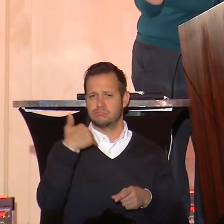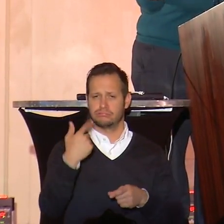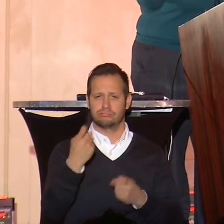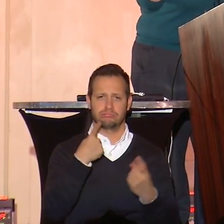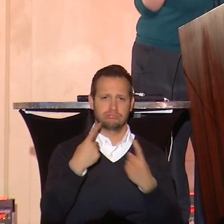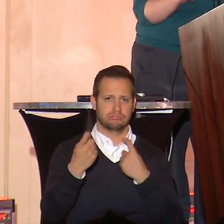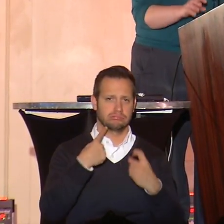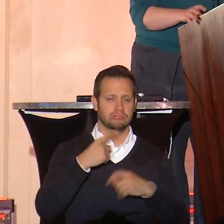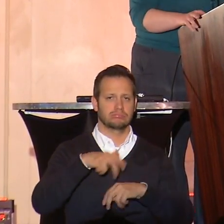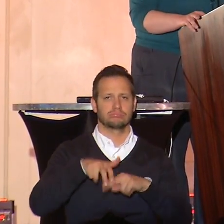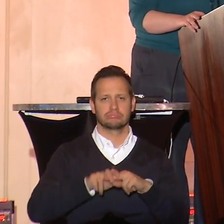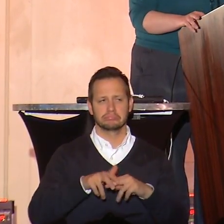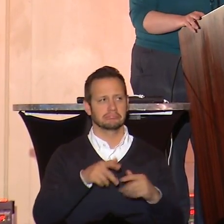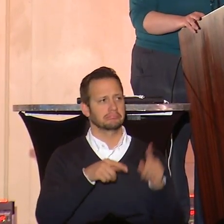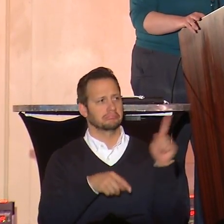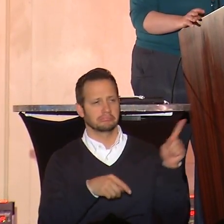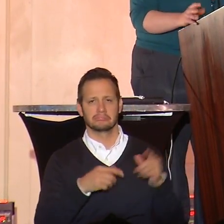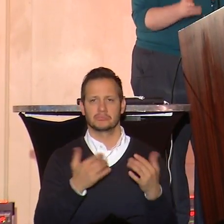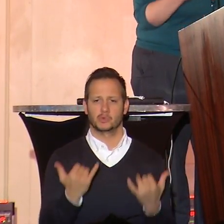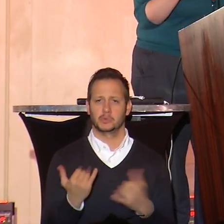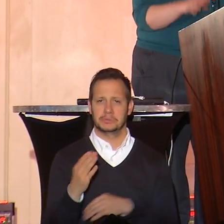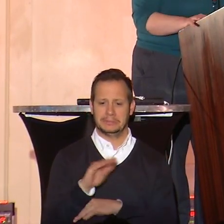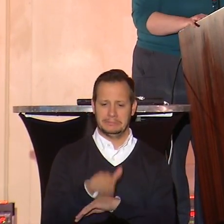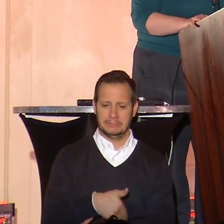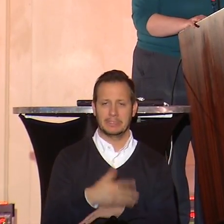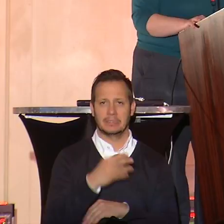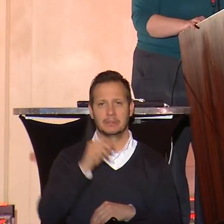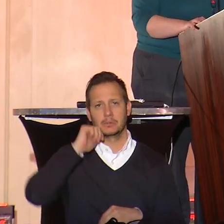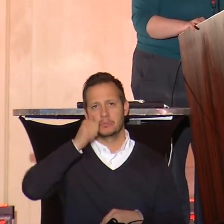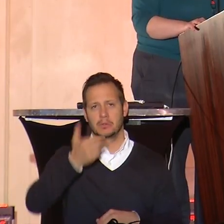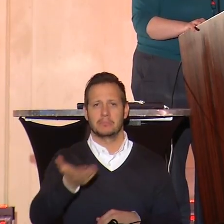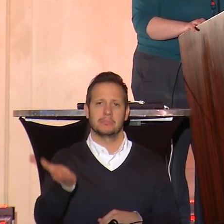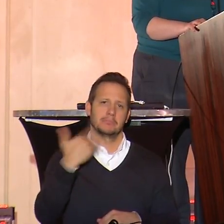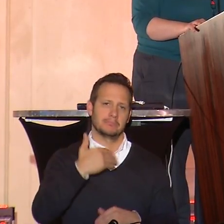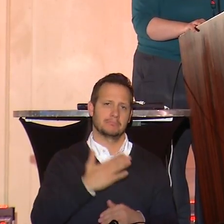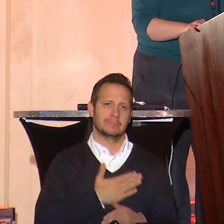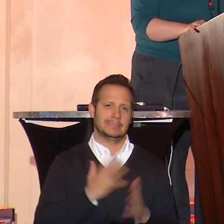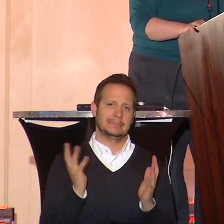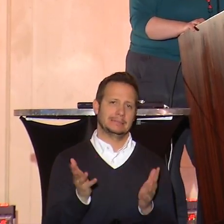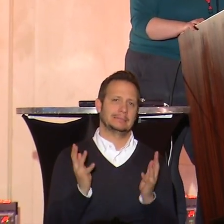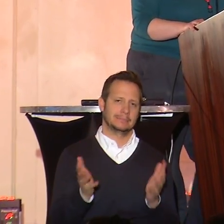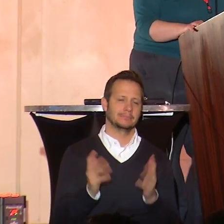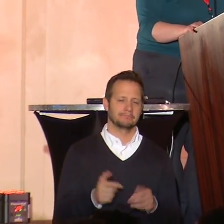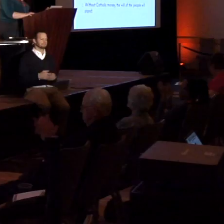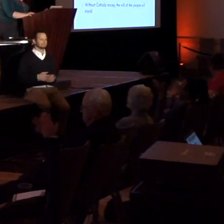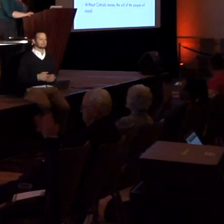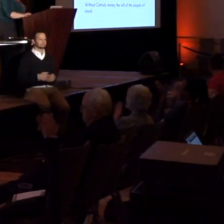today and most of tomorrow. So please come and chat me up. I'd love to talk. Thanks.